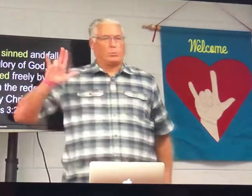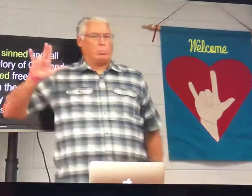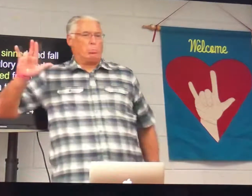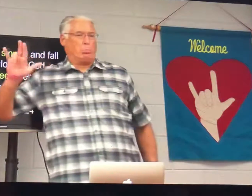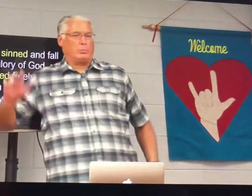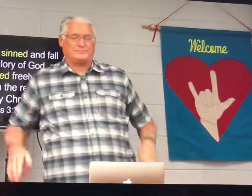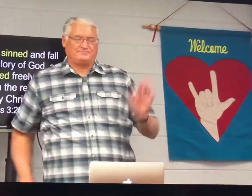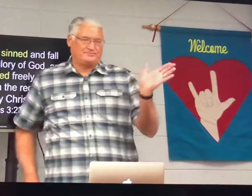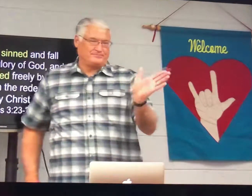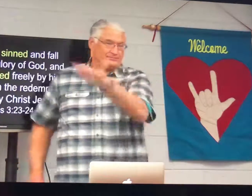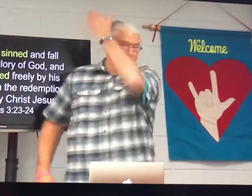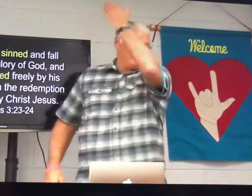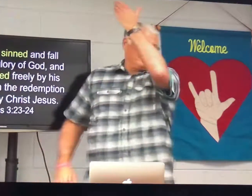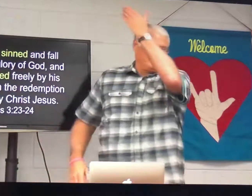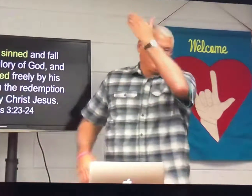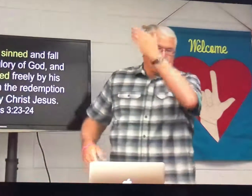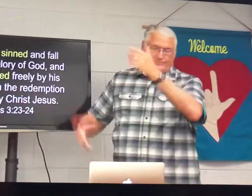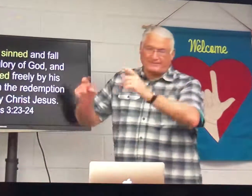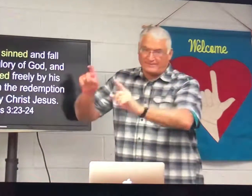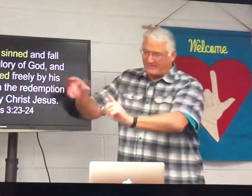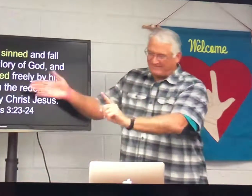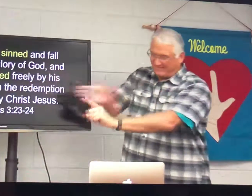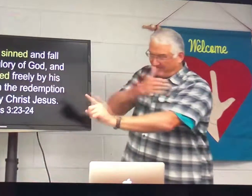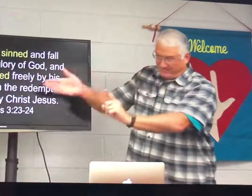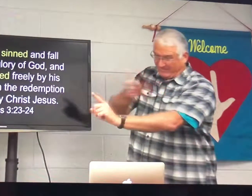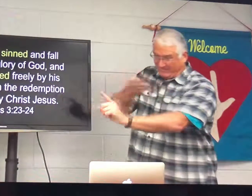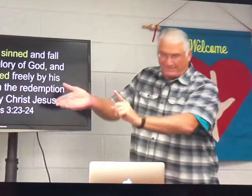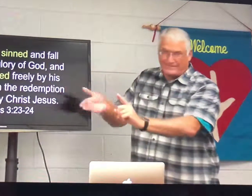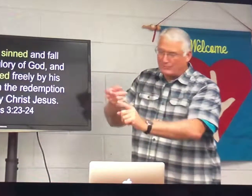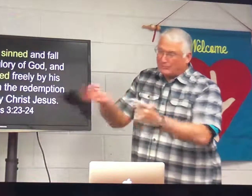Shift on behind Cobb on the Baltimore infield.